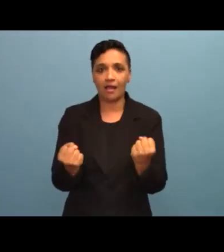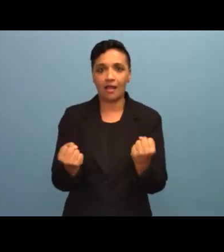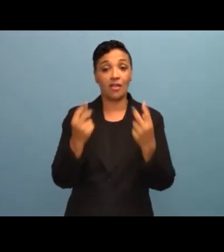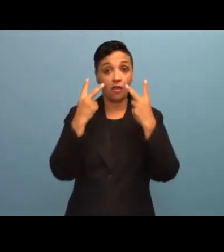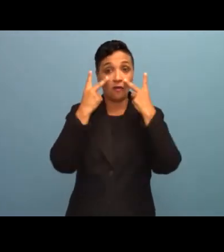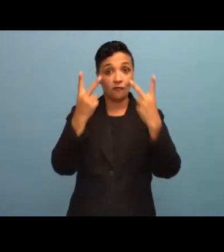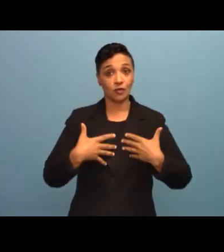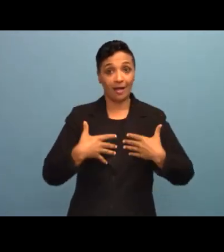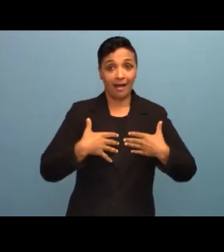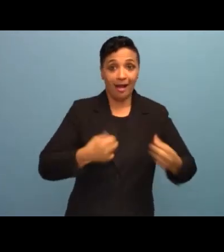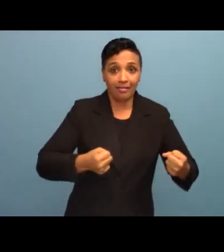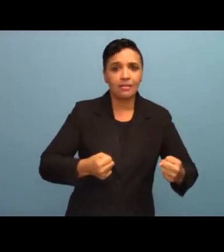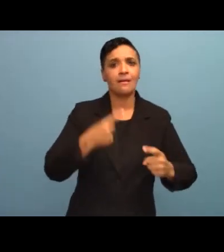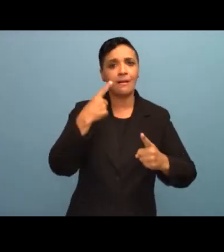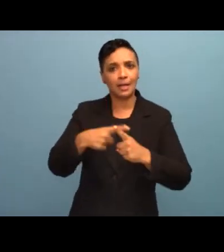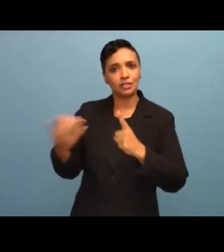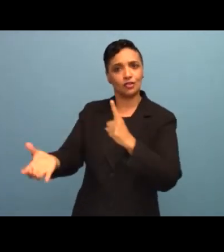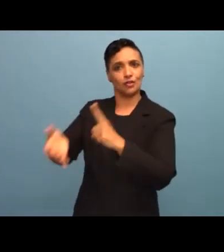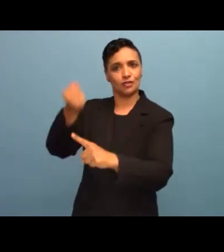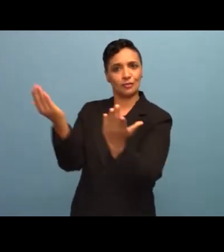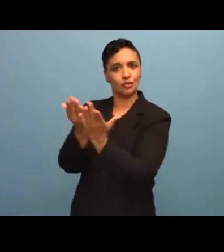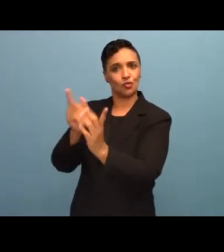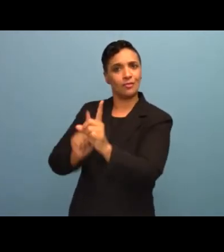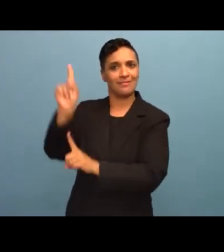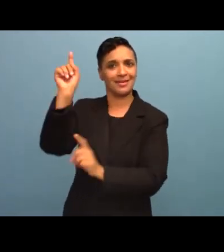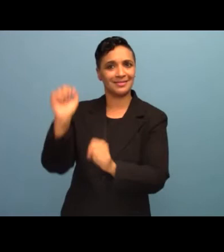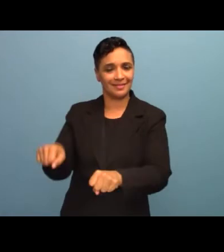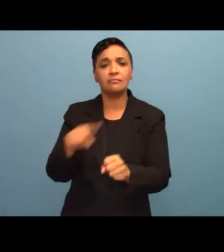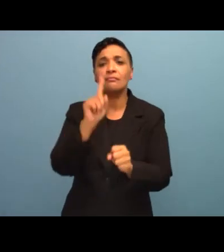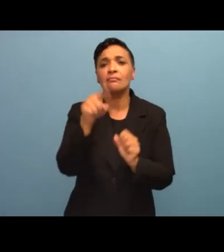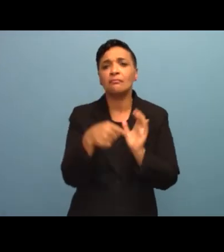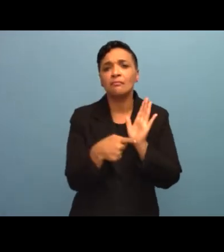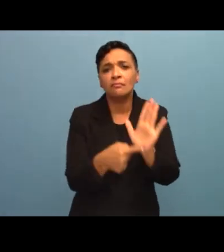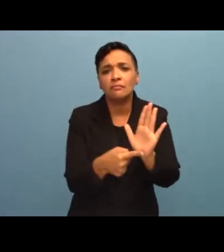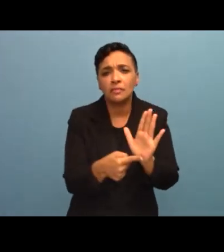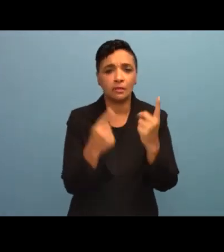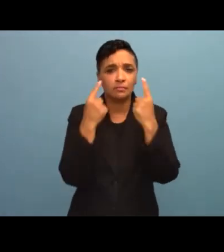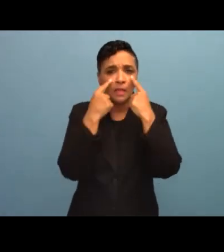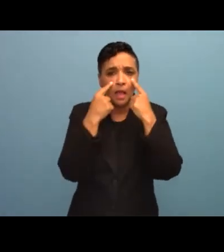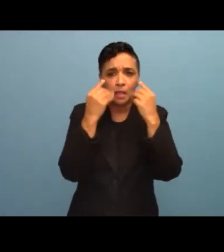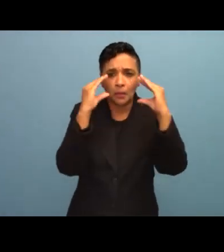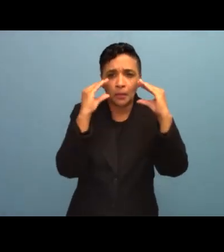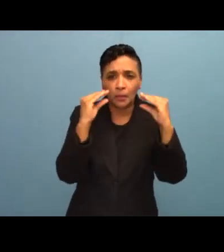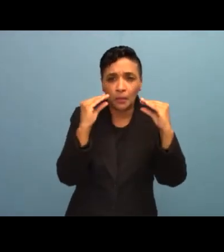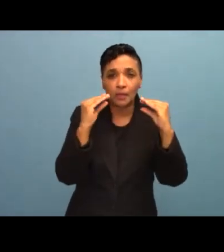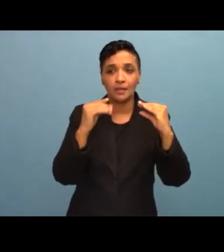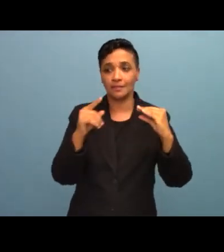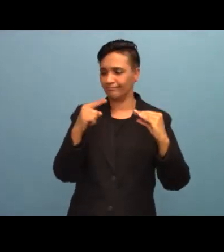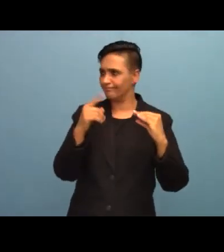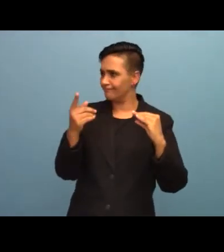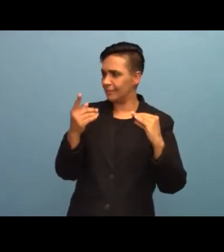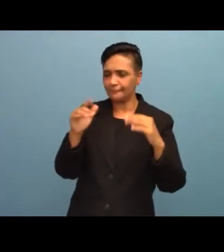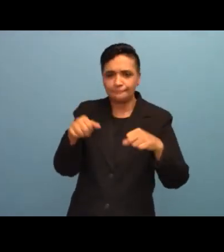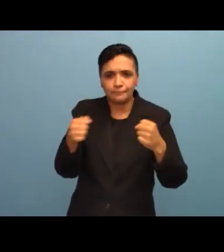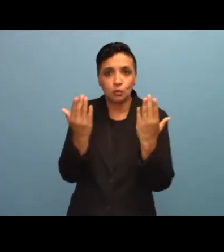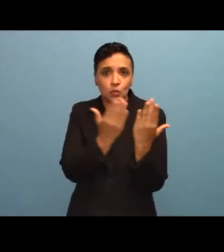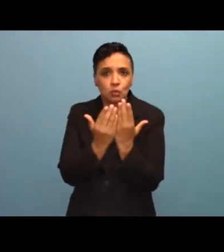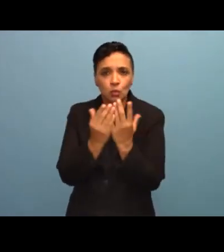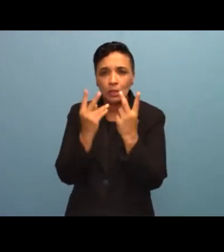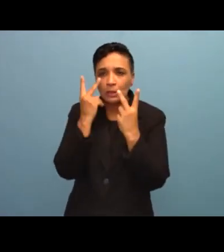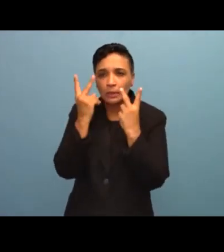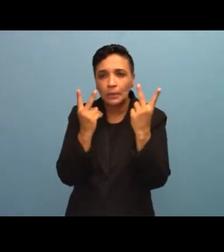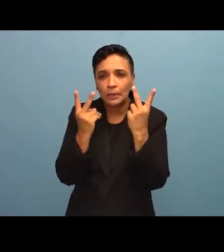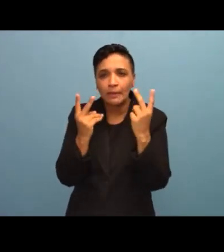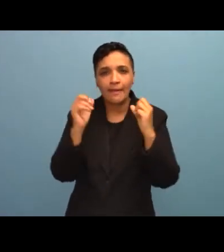and achievement at school. For example, impaired vision among learners is likely to accentuate